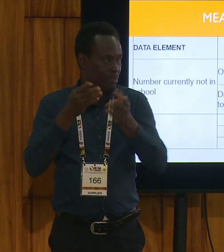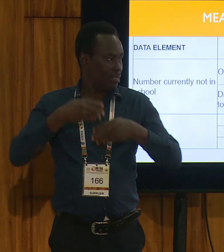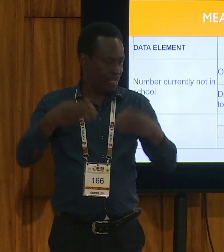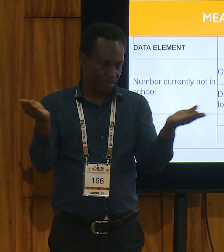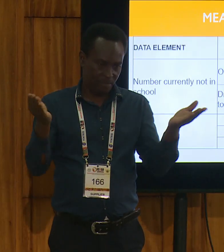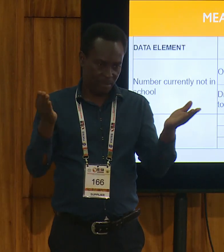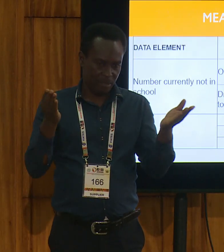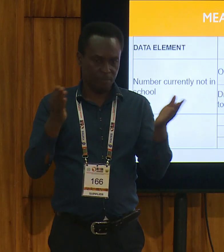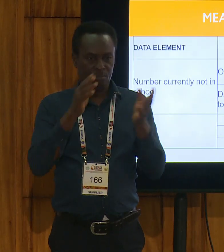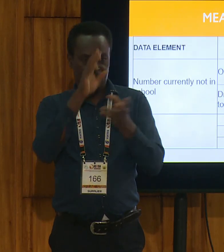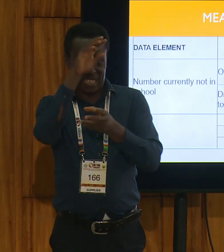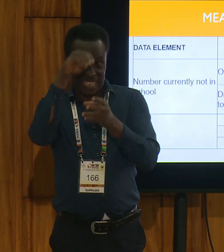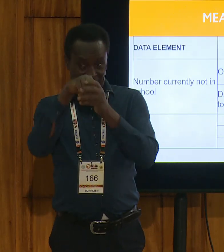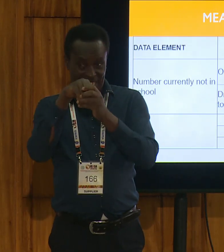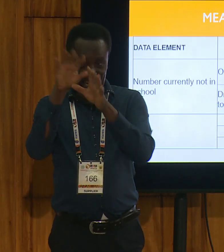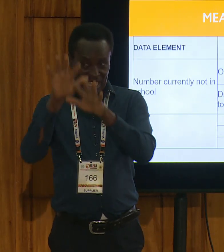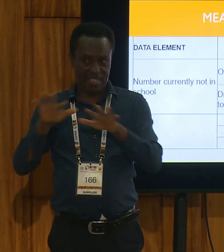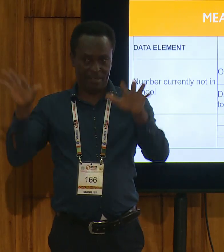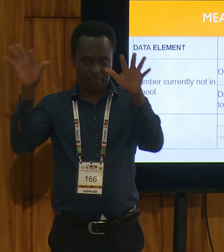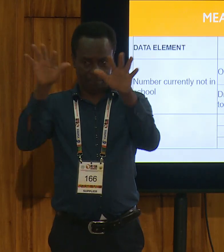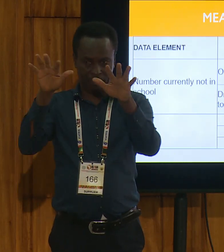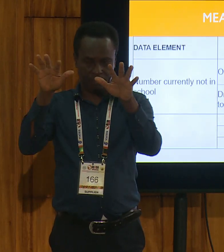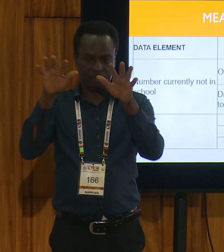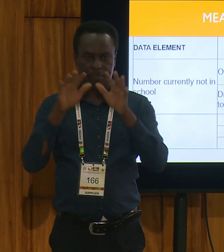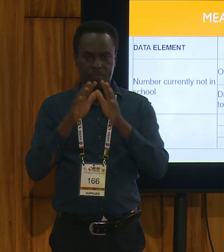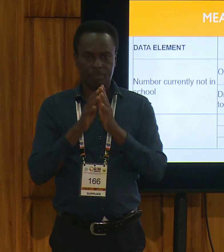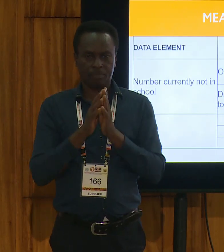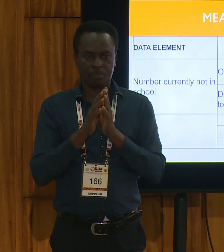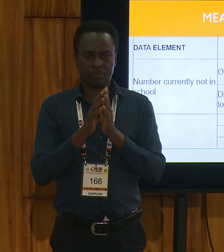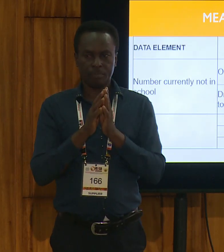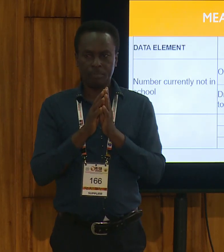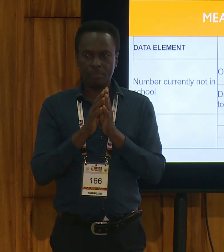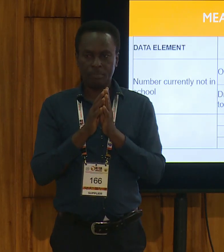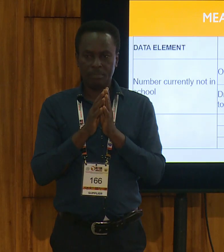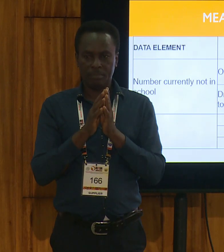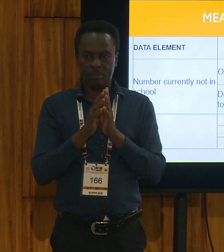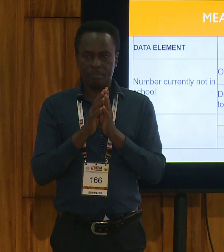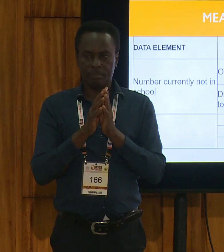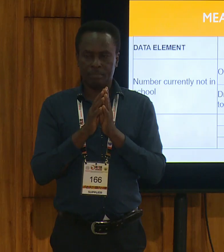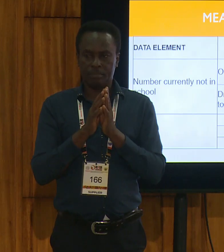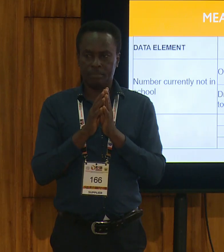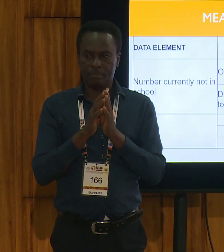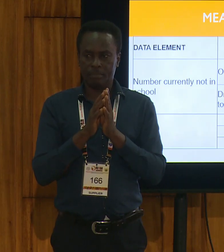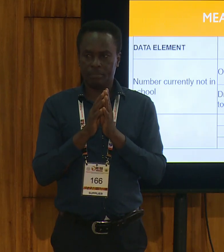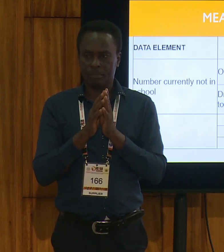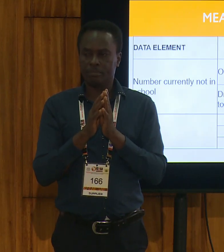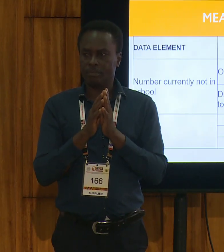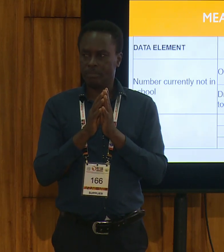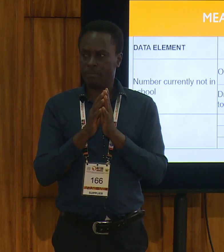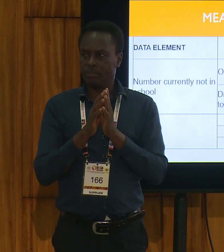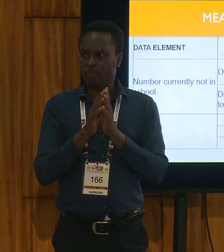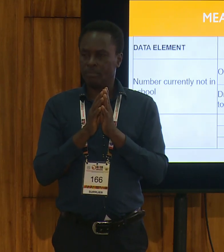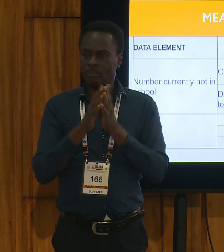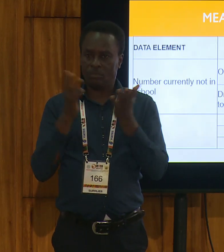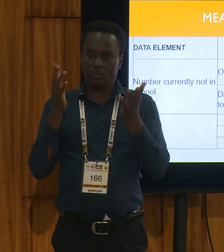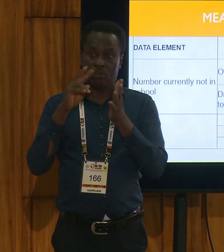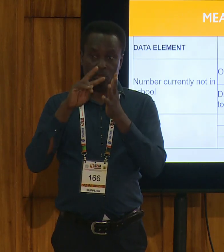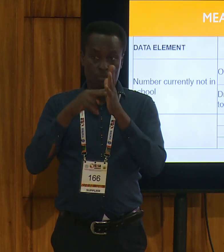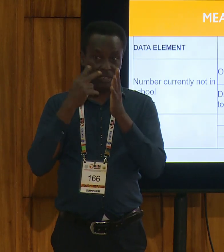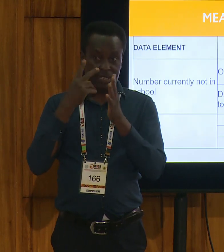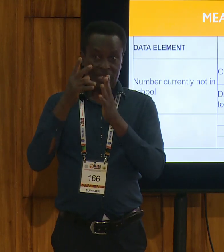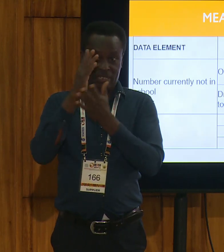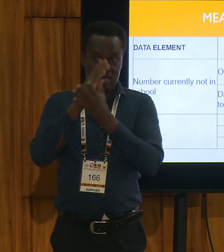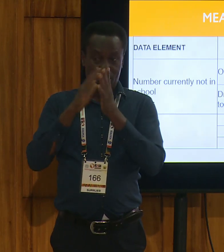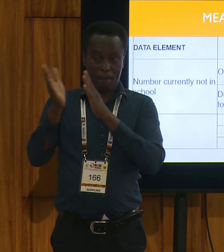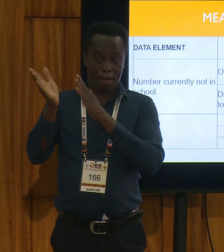the catchment areas they find themselves. Yes, these are still some of the data elements. As you can see, those who have returned